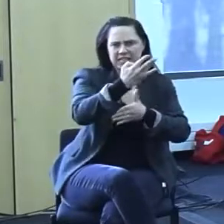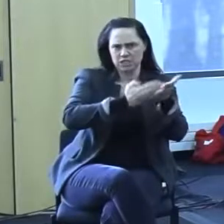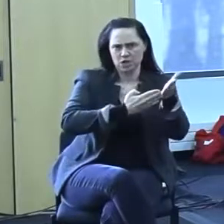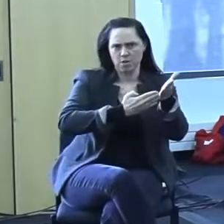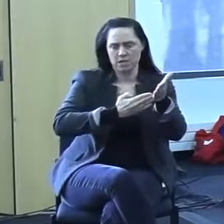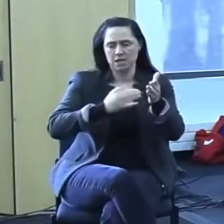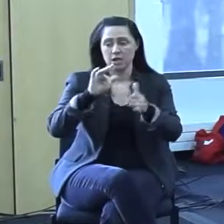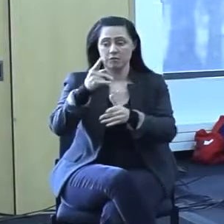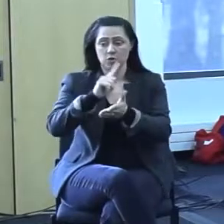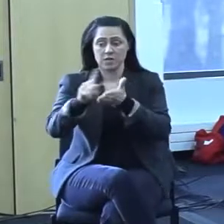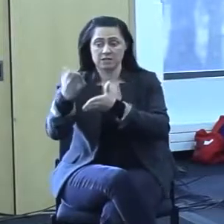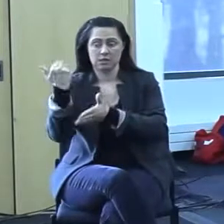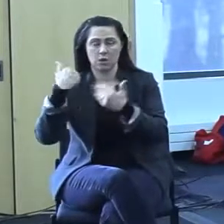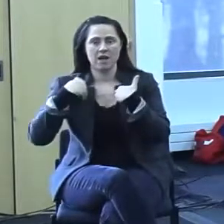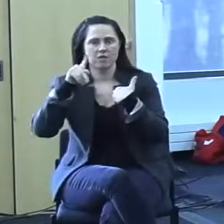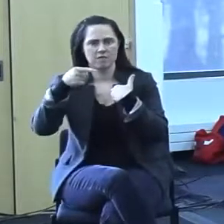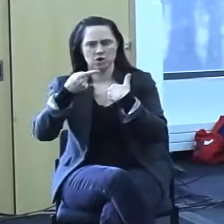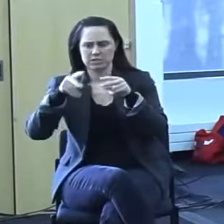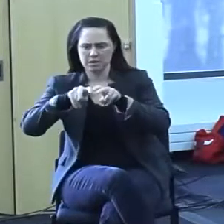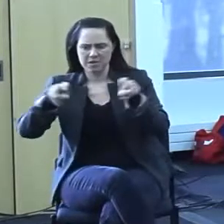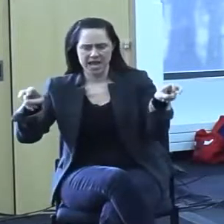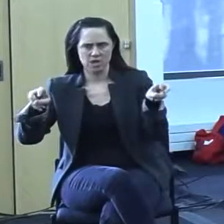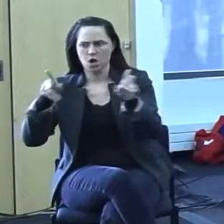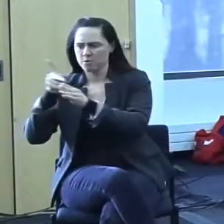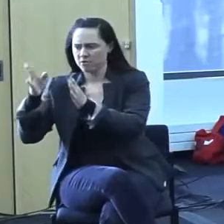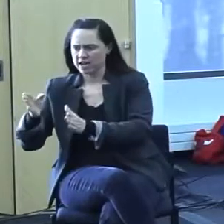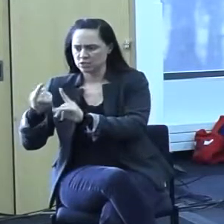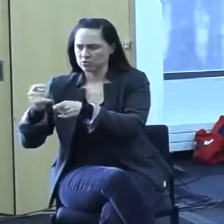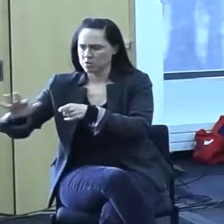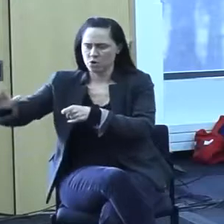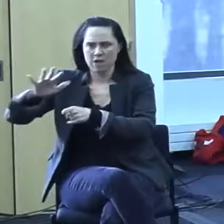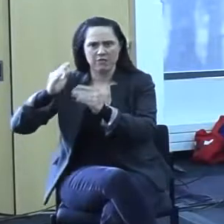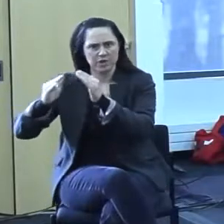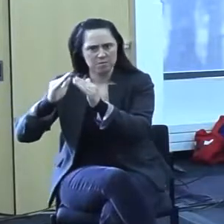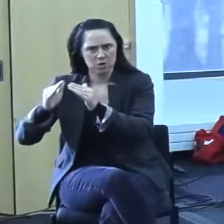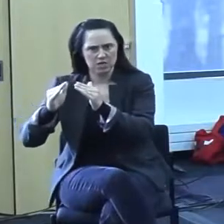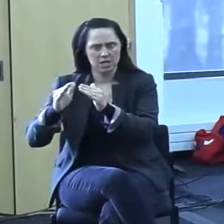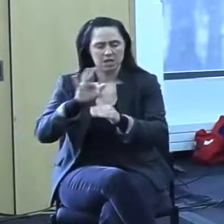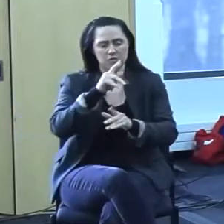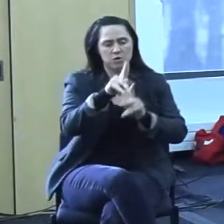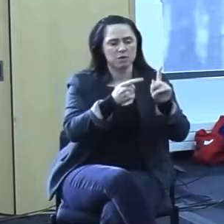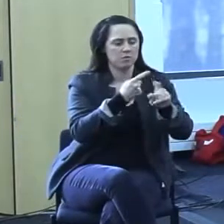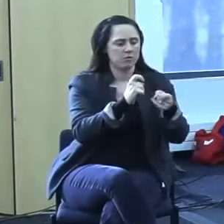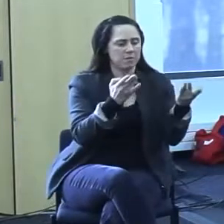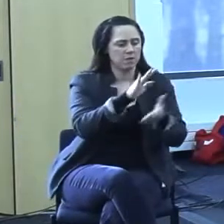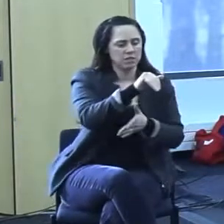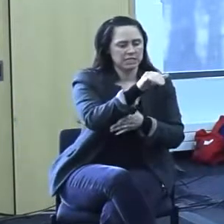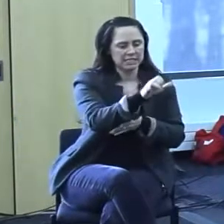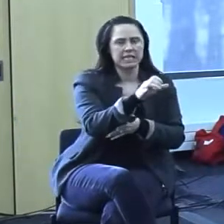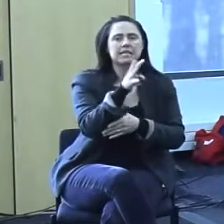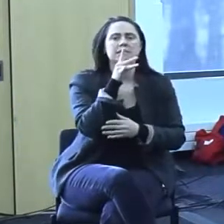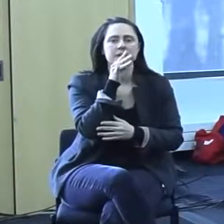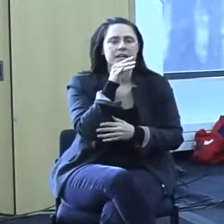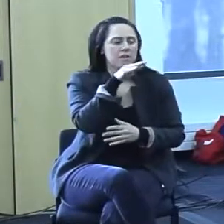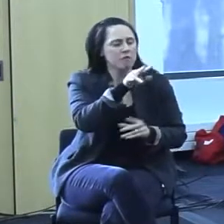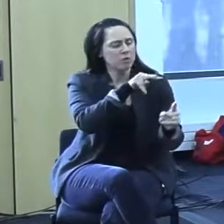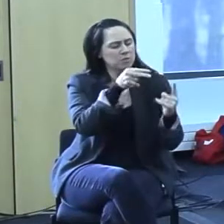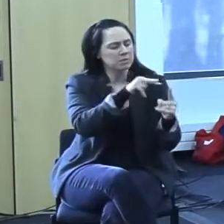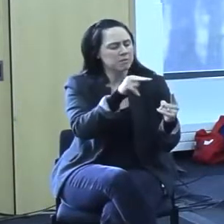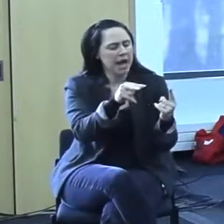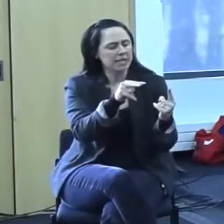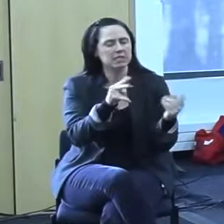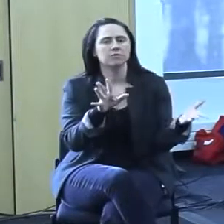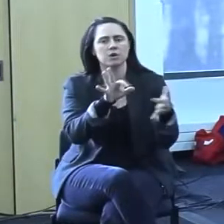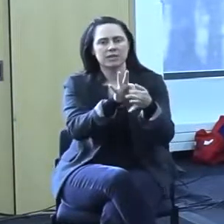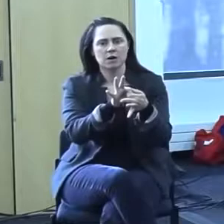had the first panel where we had professionals around the community, a couple folks from here at JJC speak on their perspectives when it comes